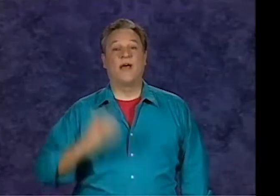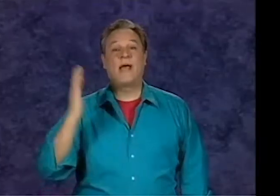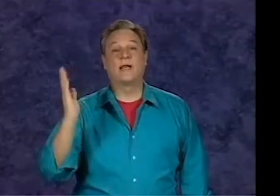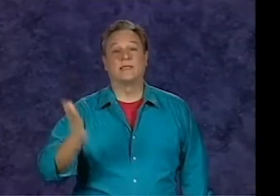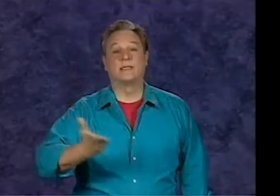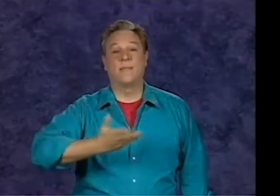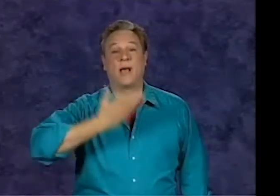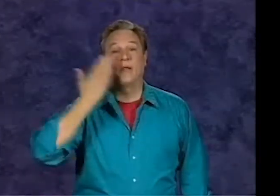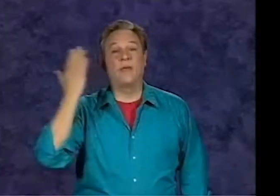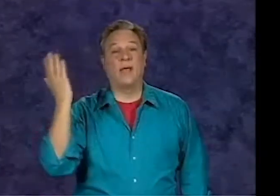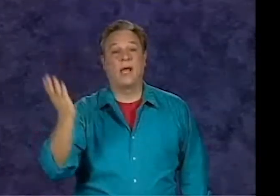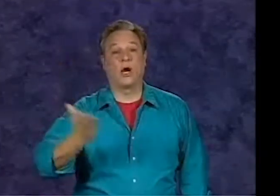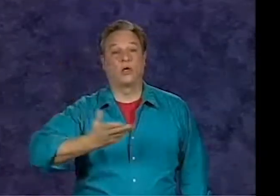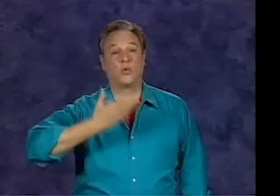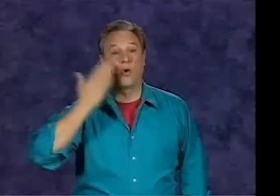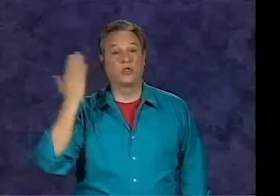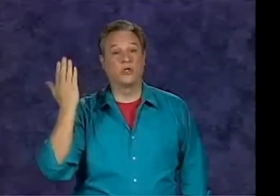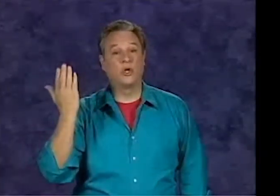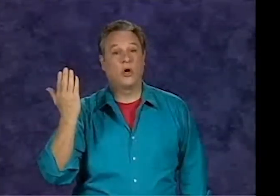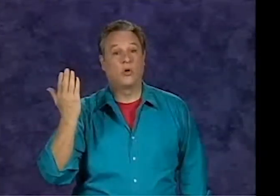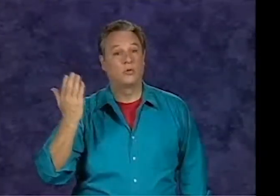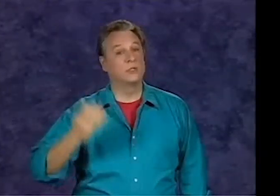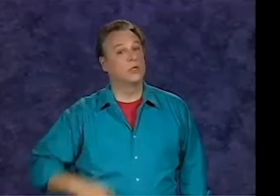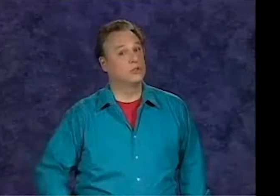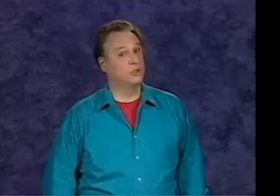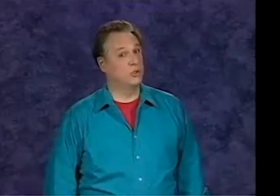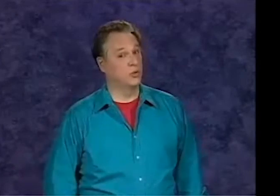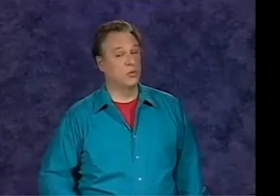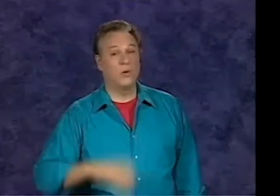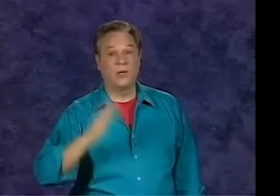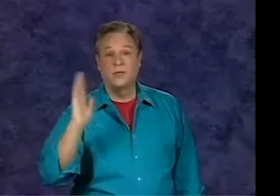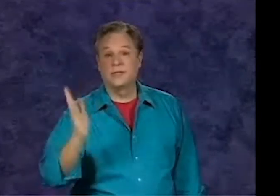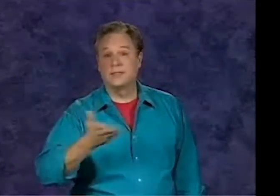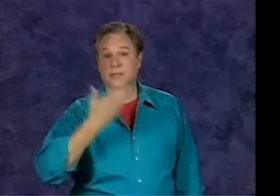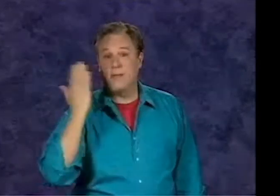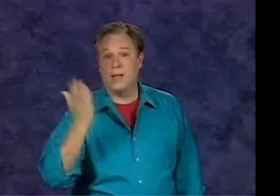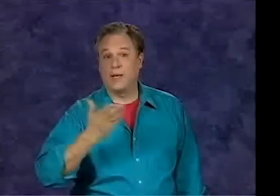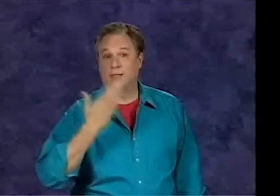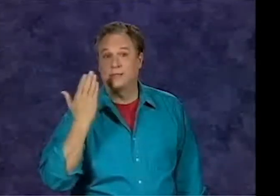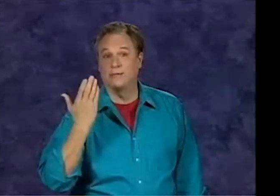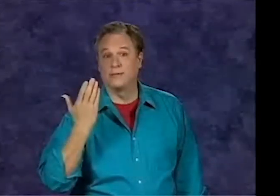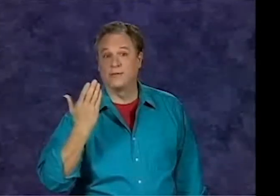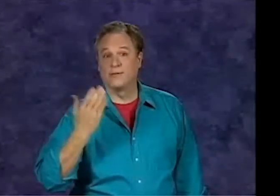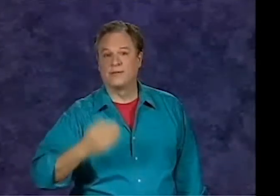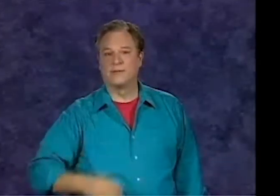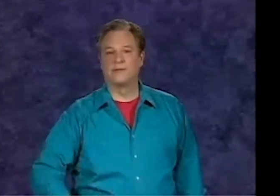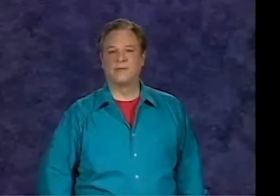Fan a smell in the air towards your nose to smell it.